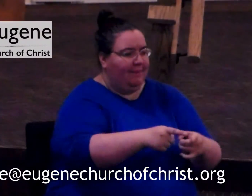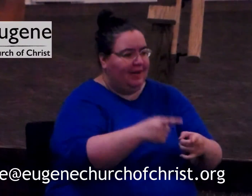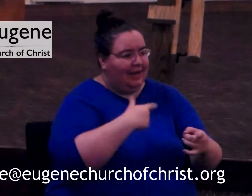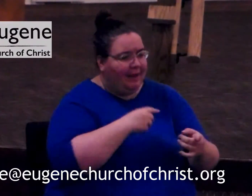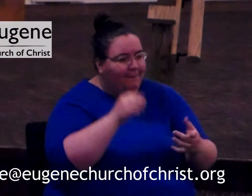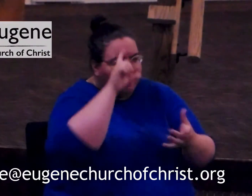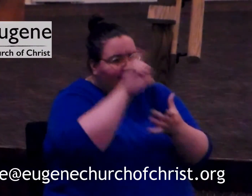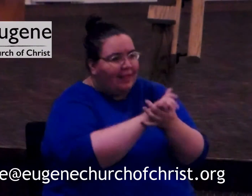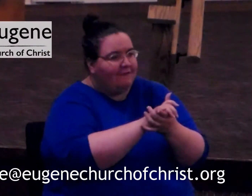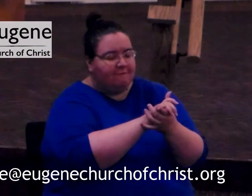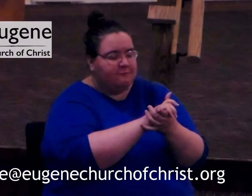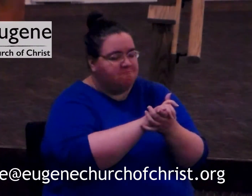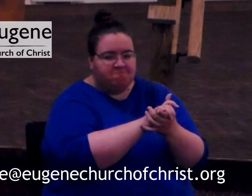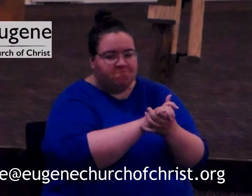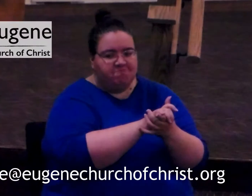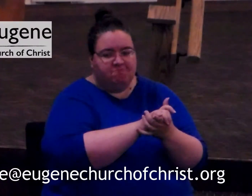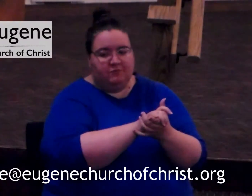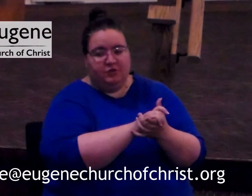story this way.